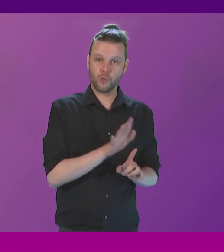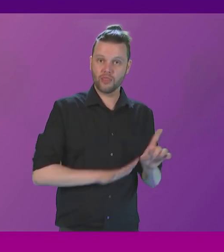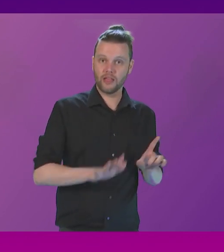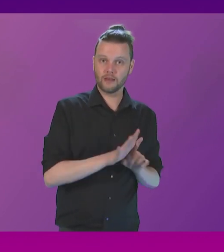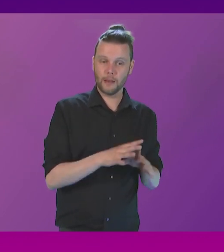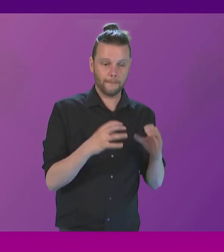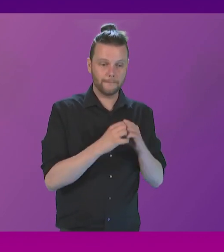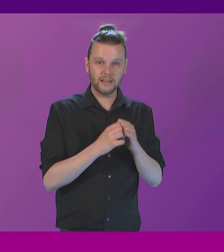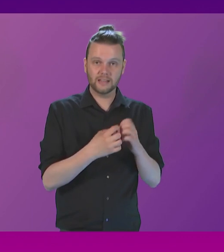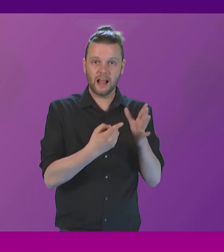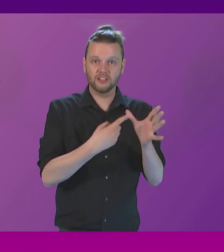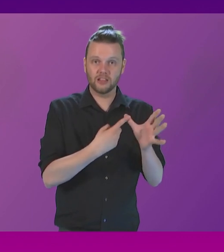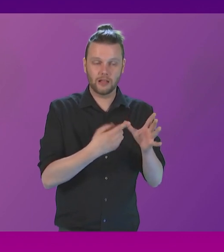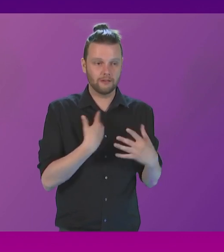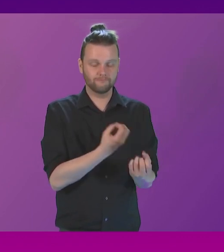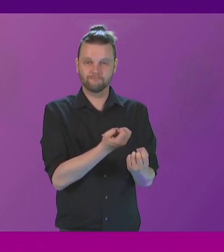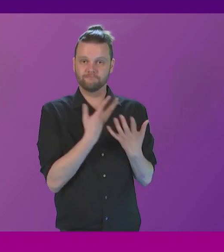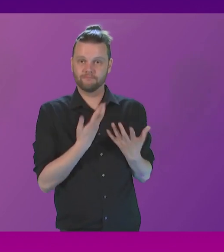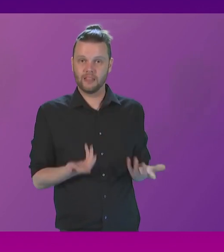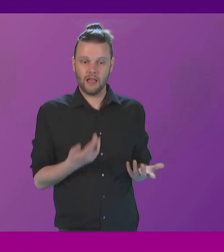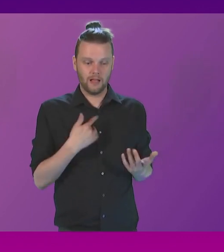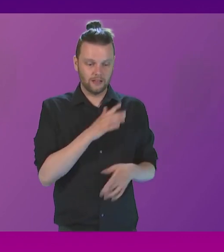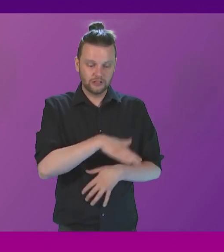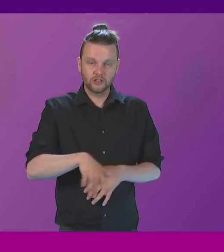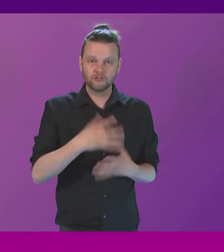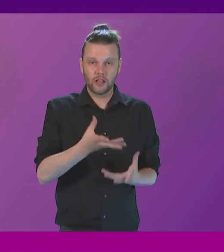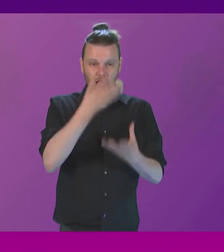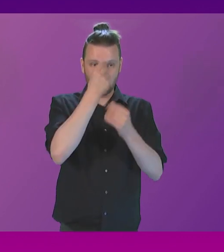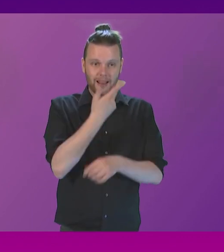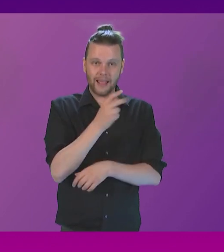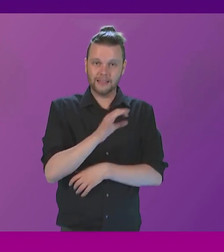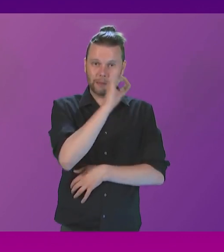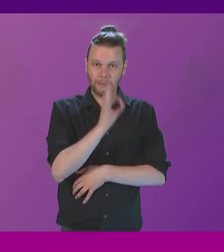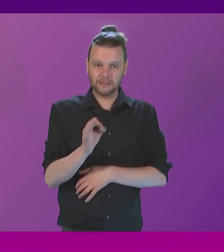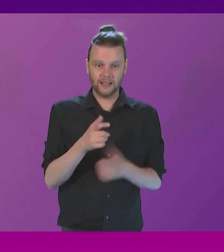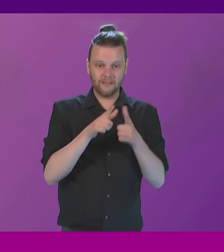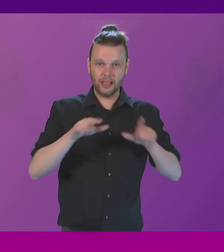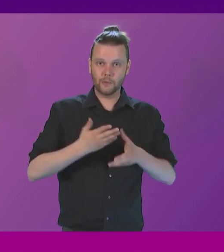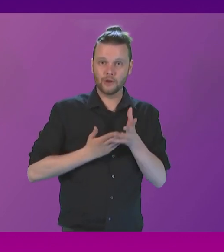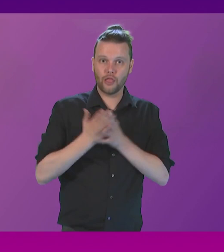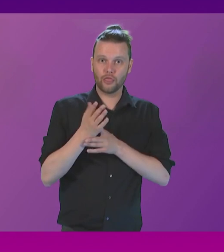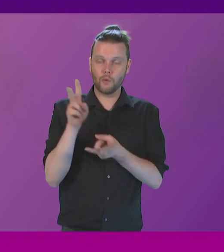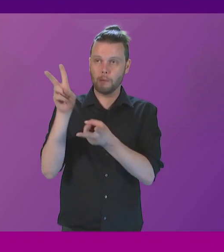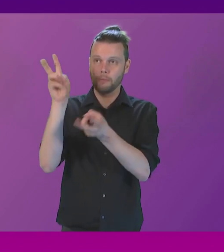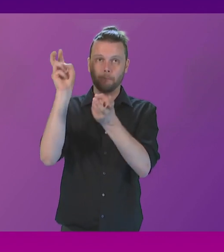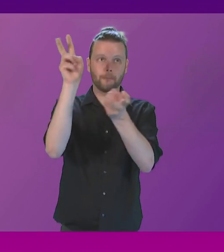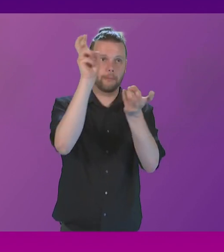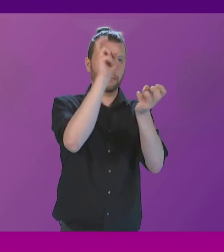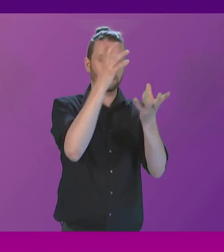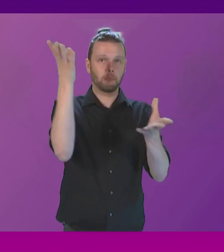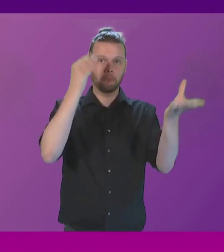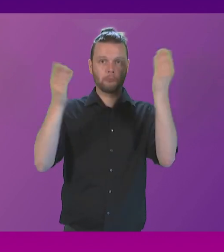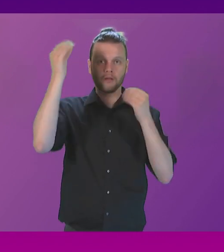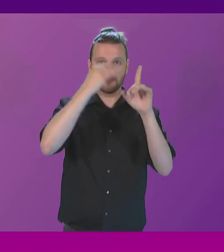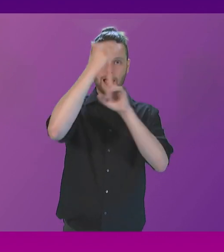Benedict and Angelica have informed me that as children learn 80% of language through incidental listening, listening